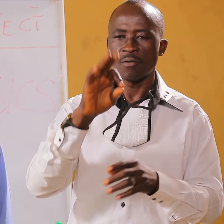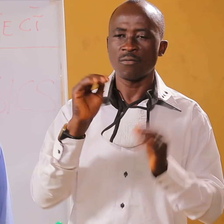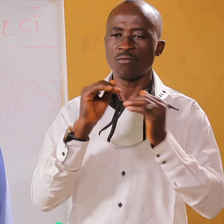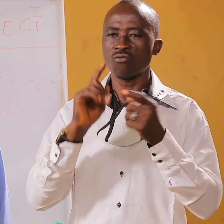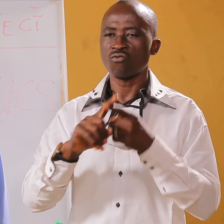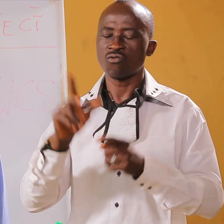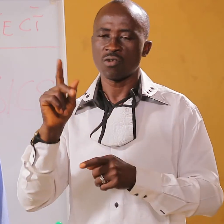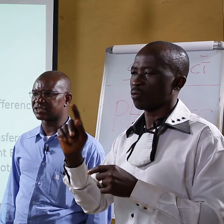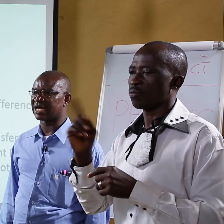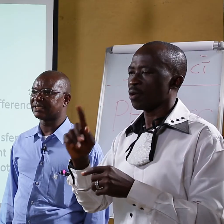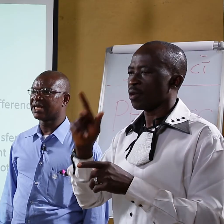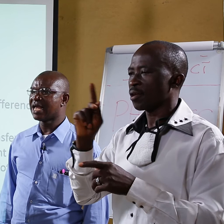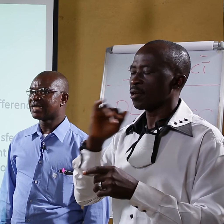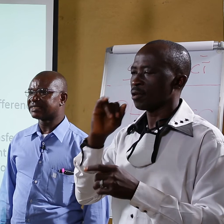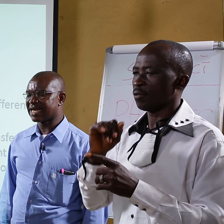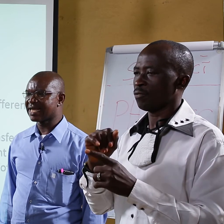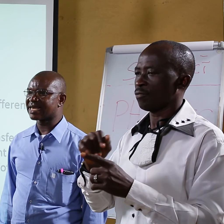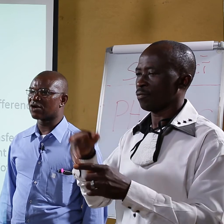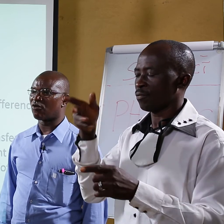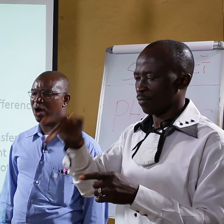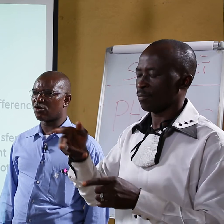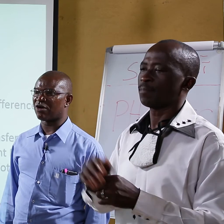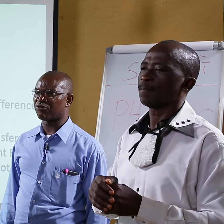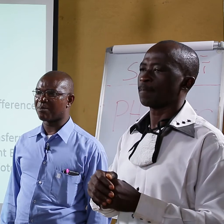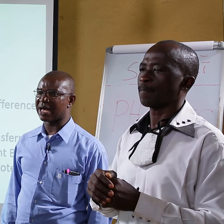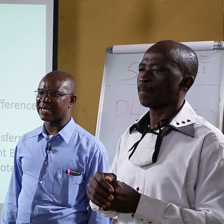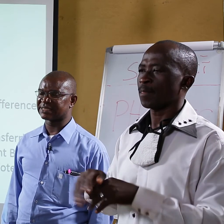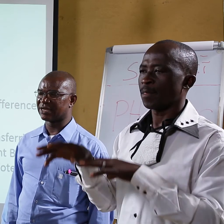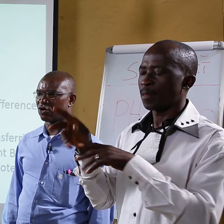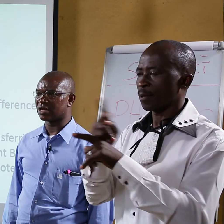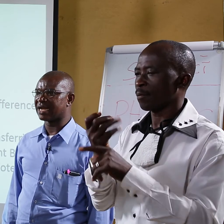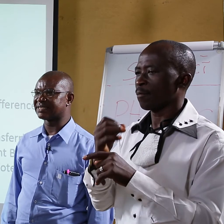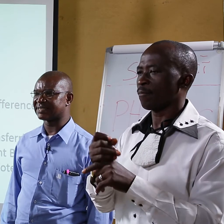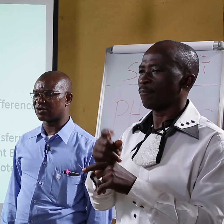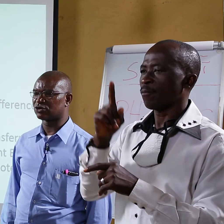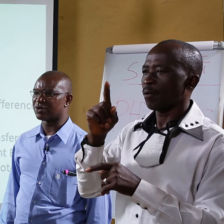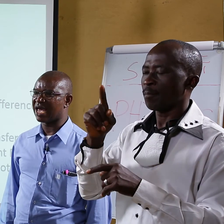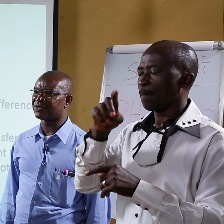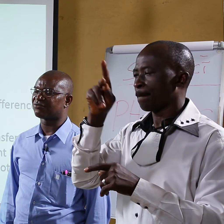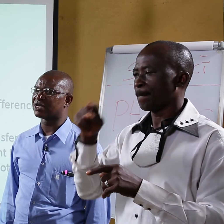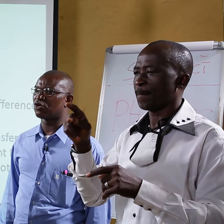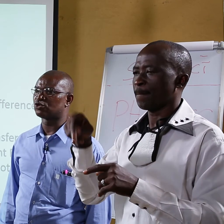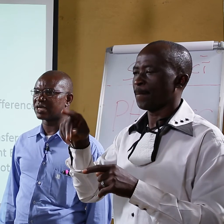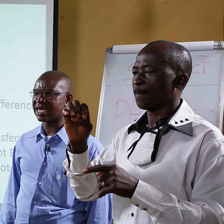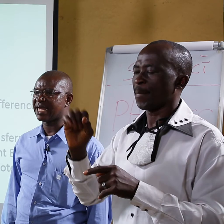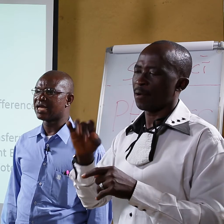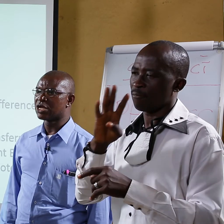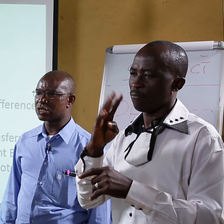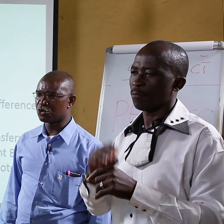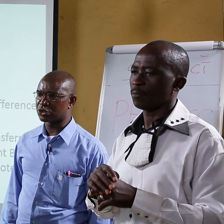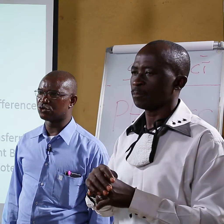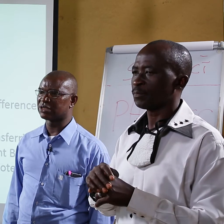K, where that K is a constant taking care of 1 over 4 pi epsilon naught, and is equal to F, therefore equal to